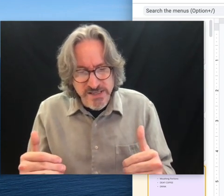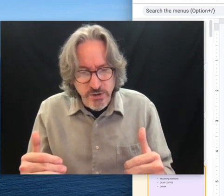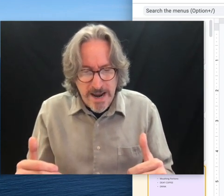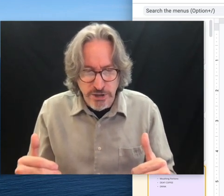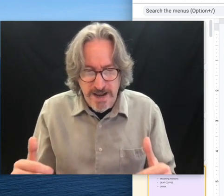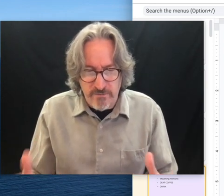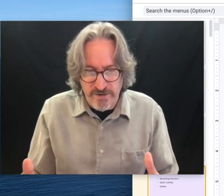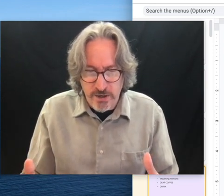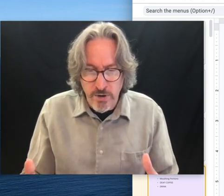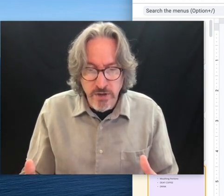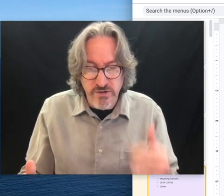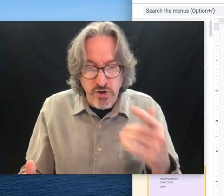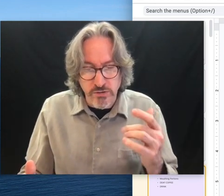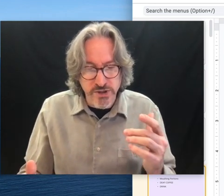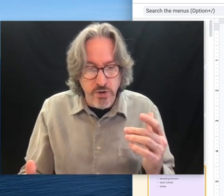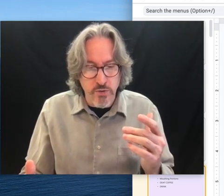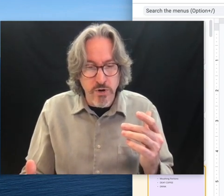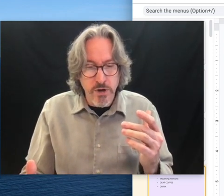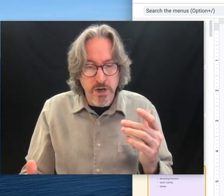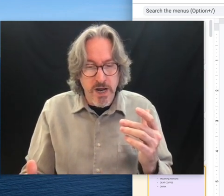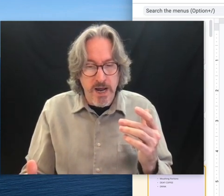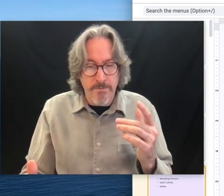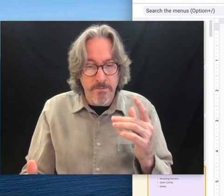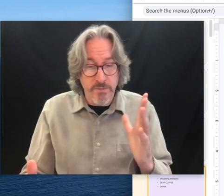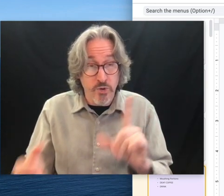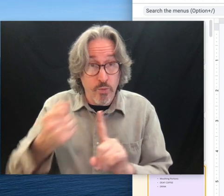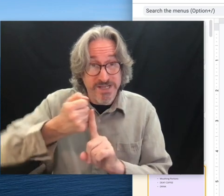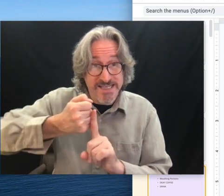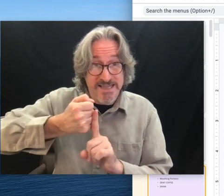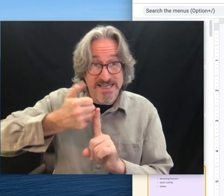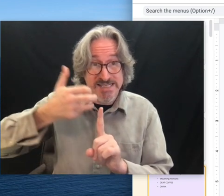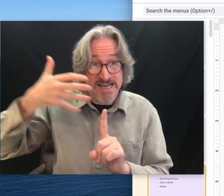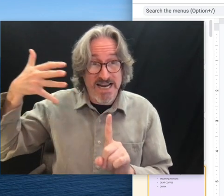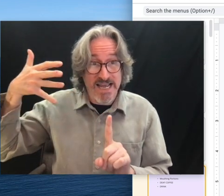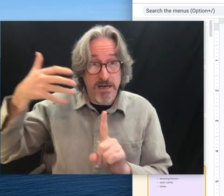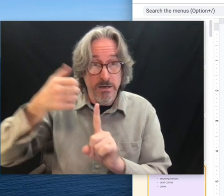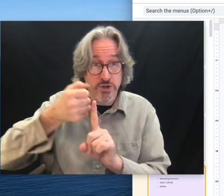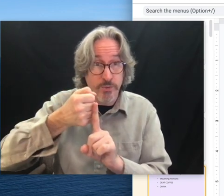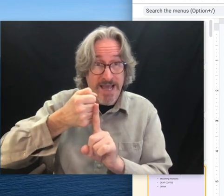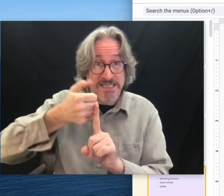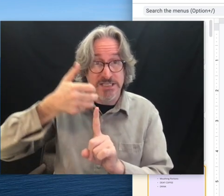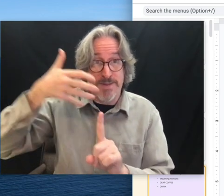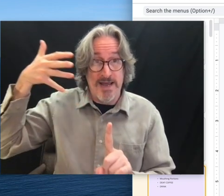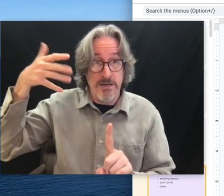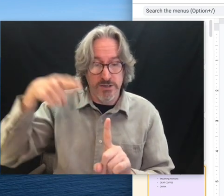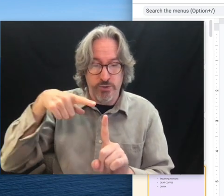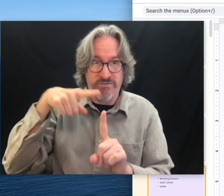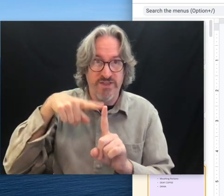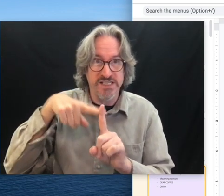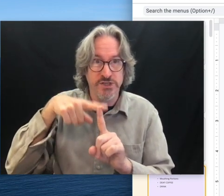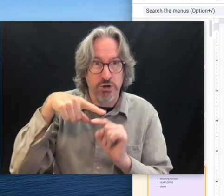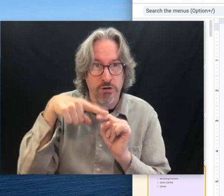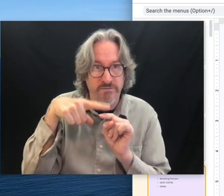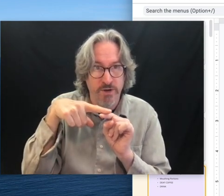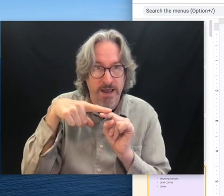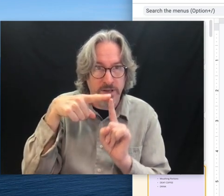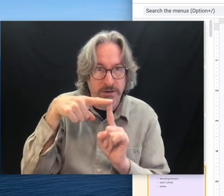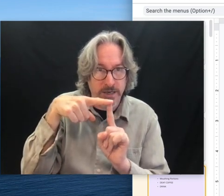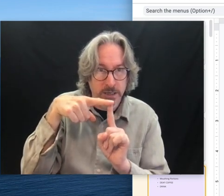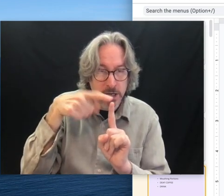So that's the rationale video. There's also, we see this sign again to expand. So if this is your